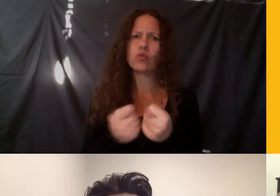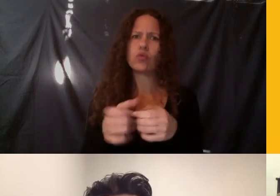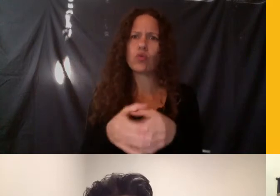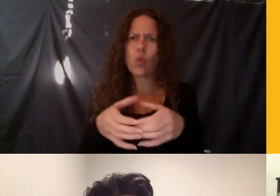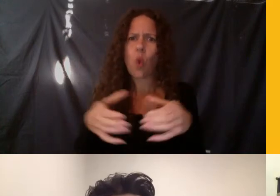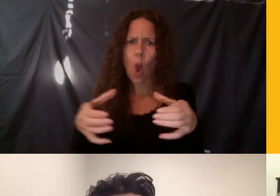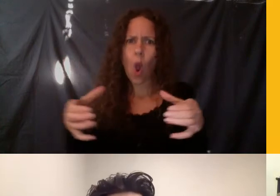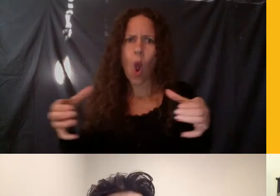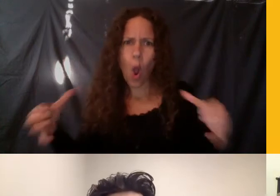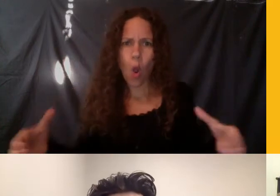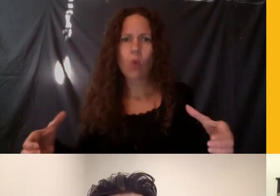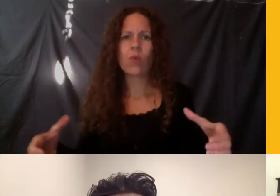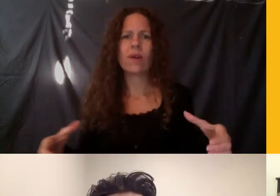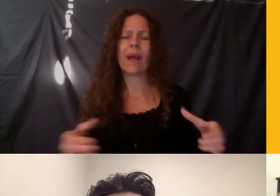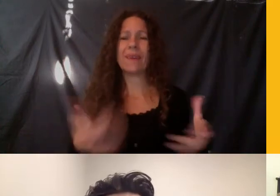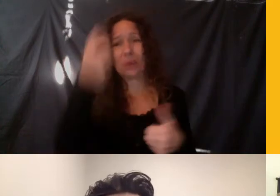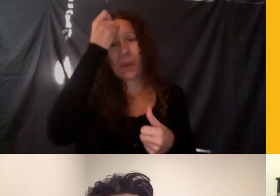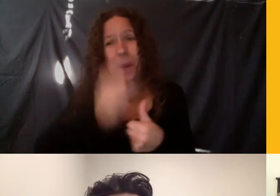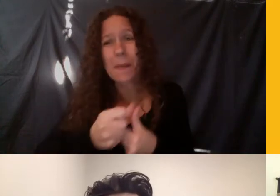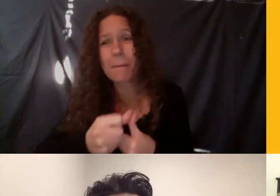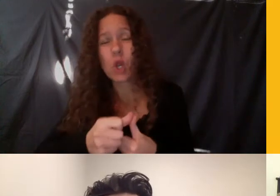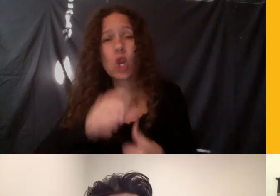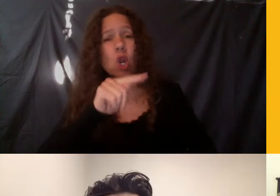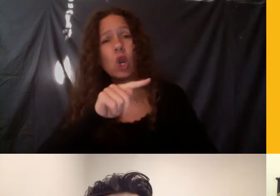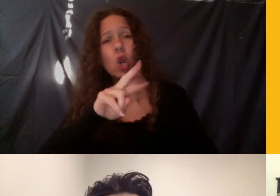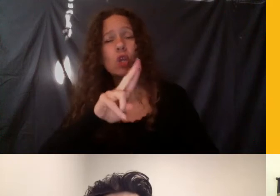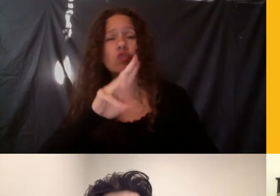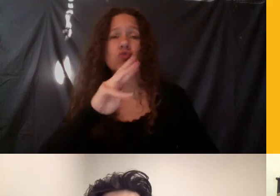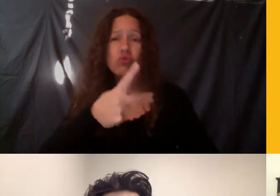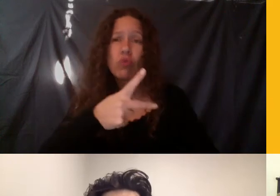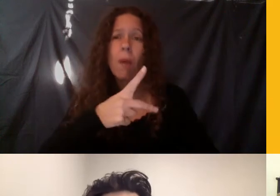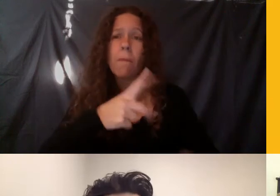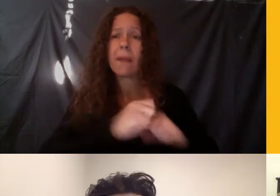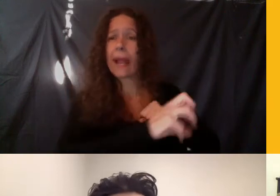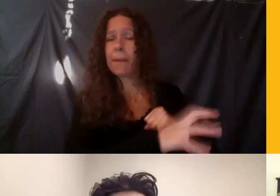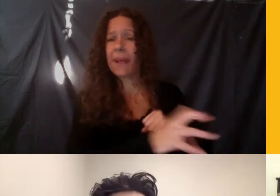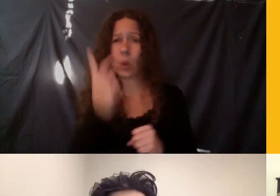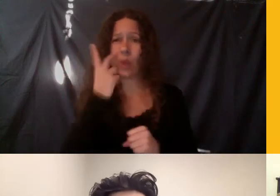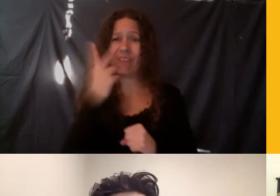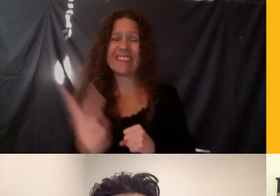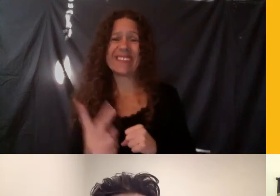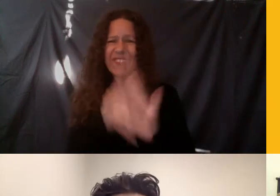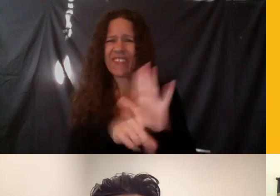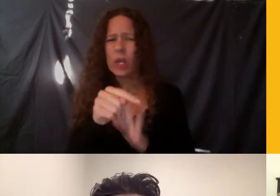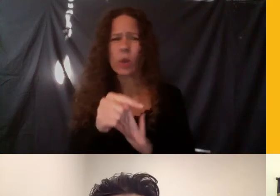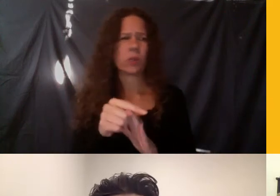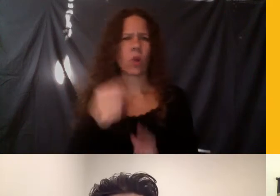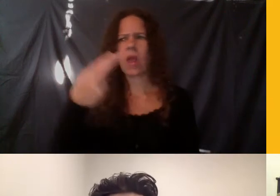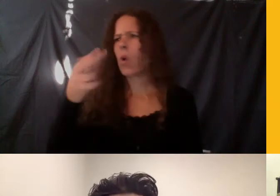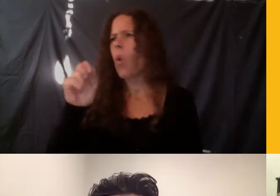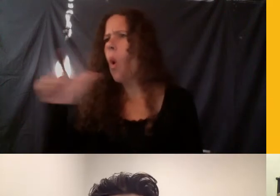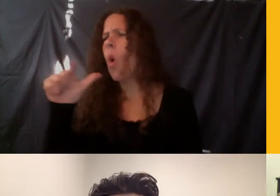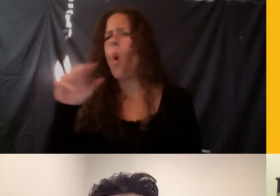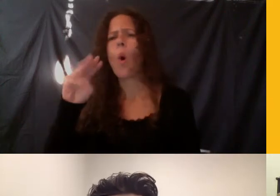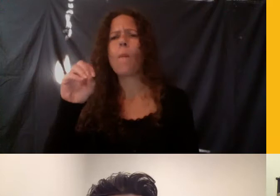coming from the Trump campaign. I think we all remembered seeing the videos where they were trying to recruit poll monitors and people to check the ballots